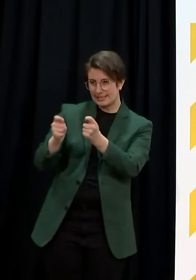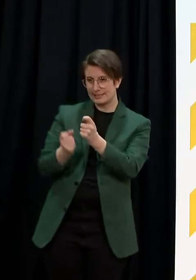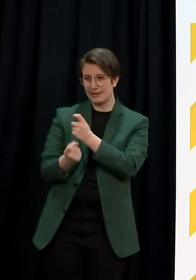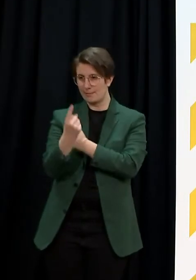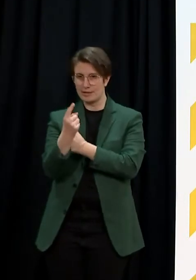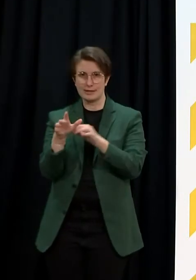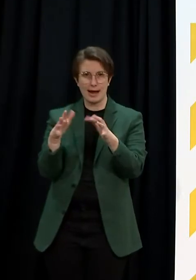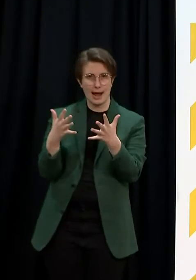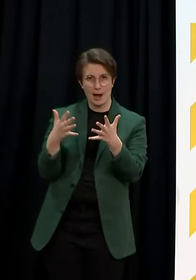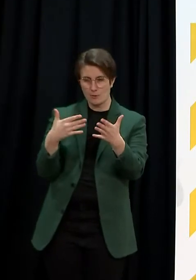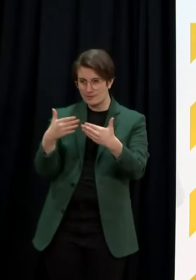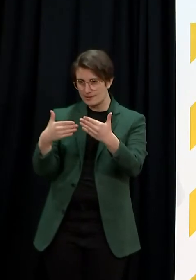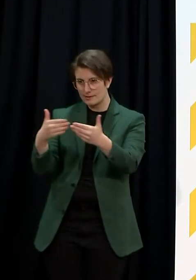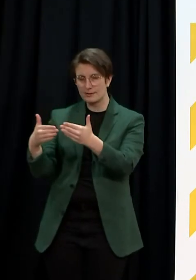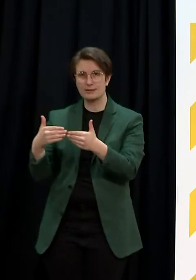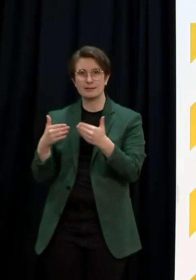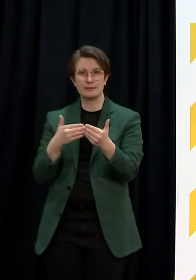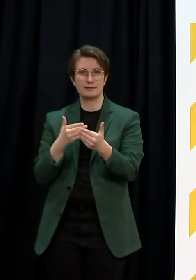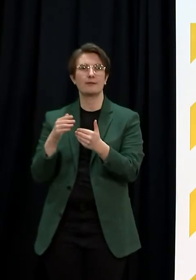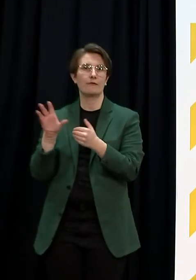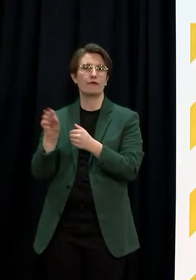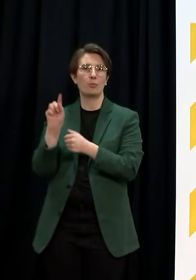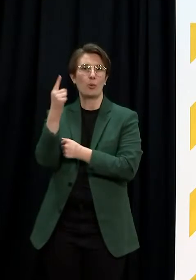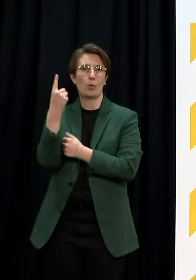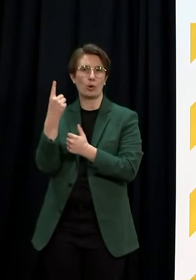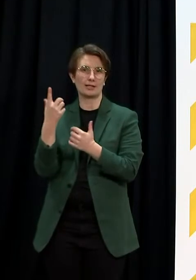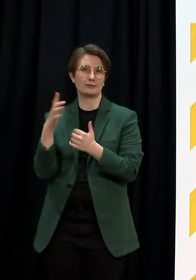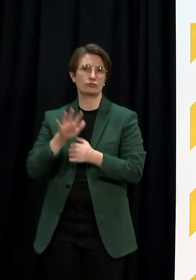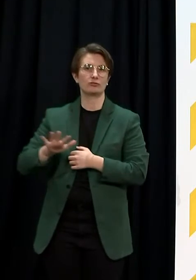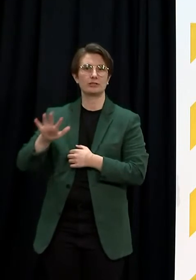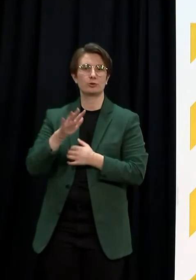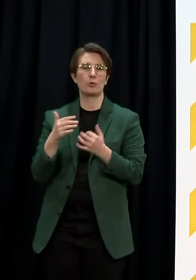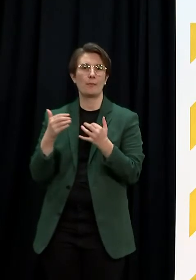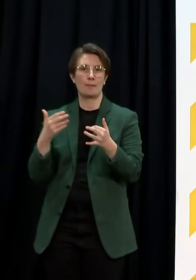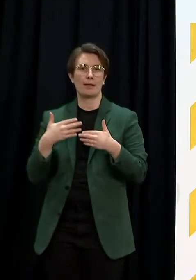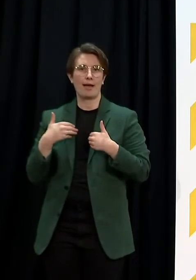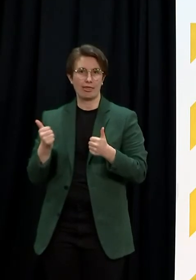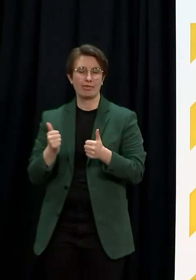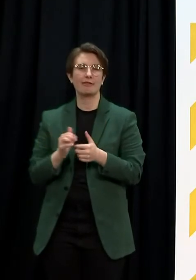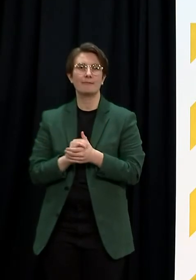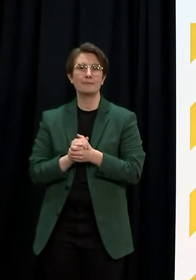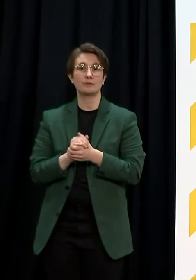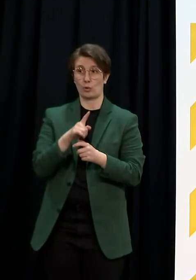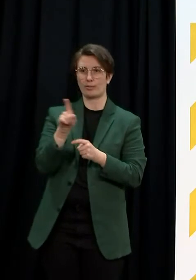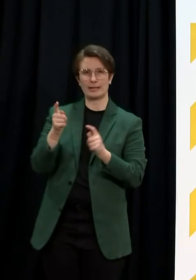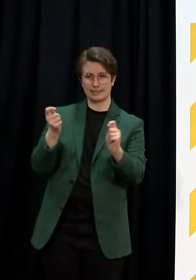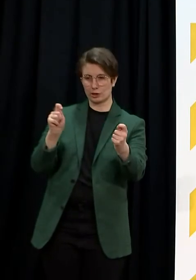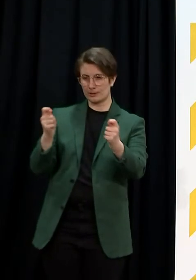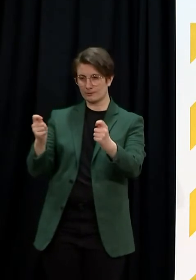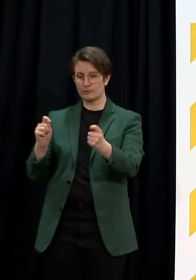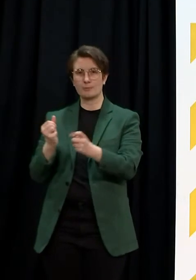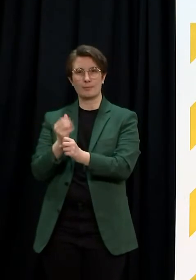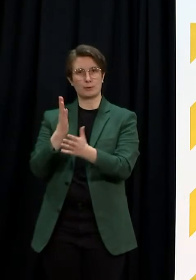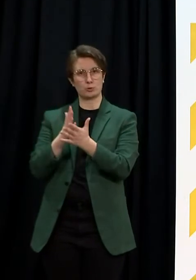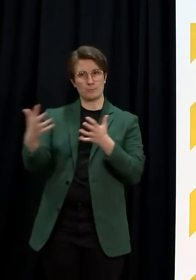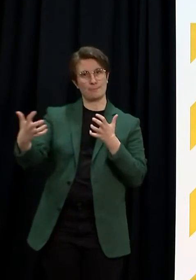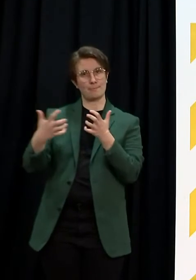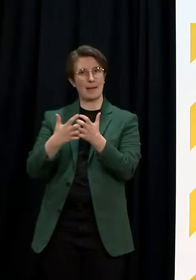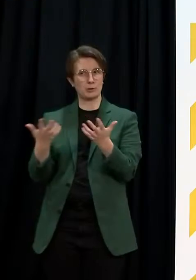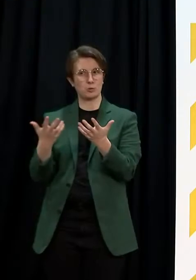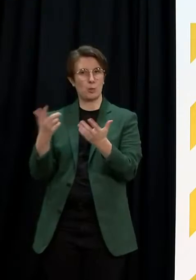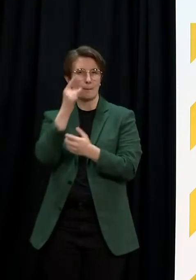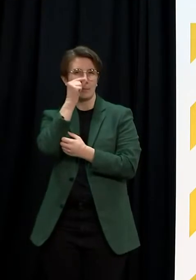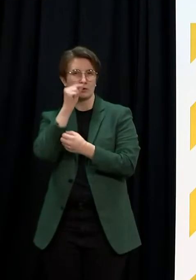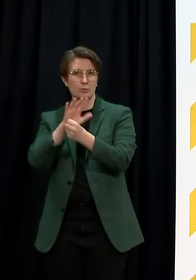Regional Health Coordinating Centre colleagues, and they are changed depending on where we think we need additional testing.